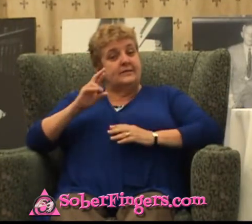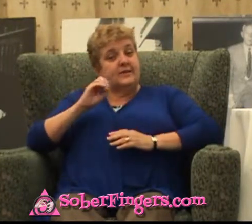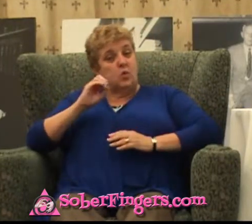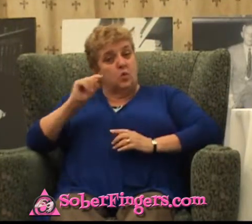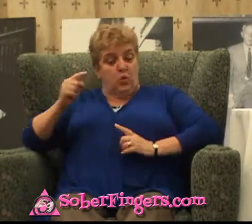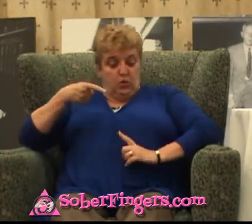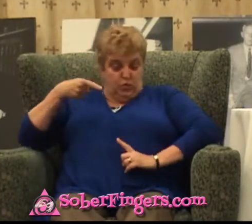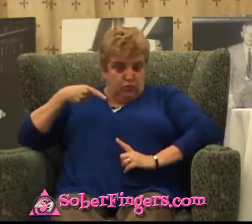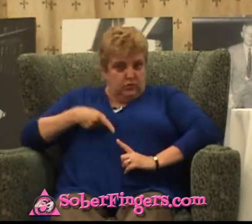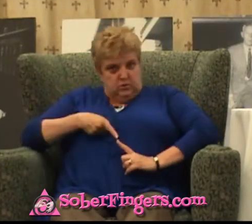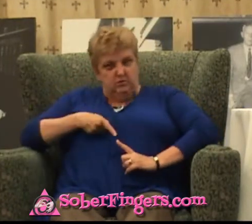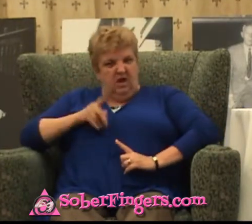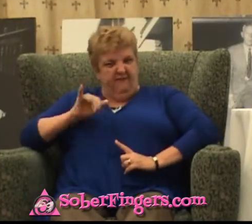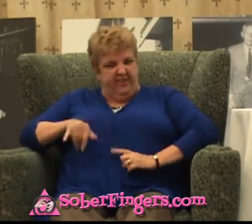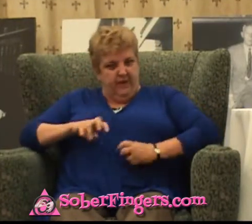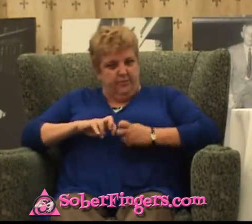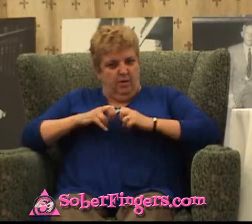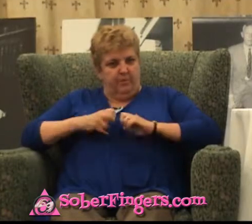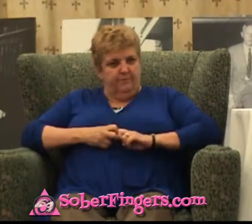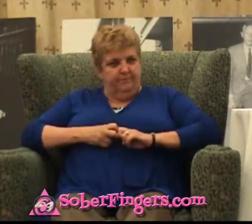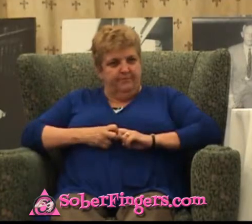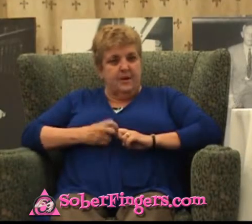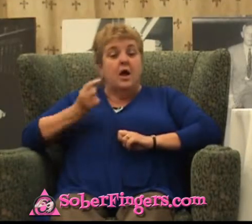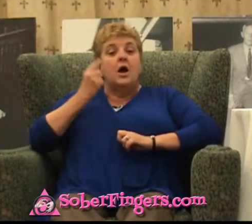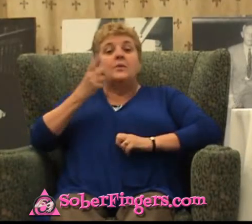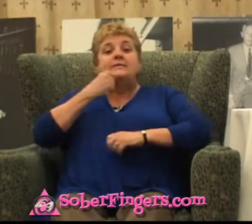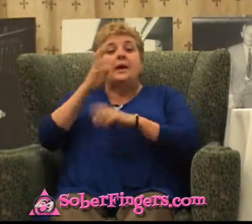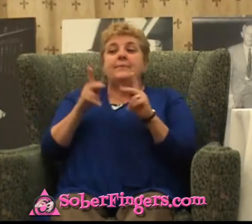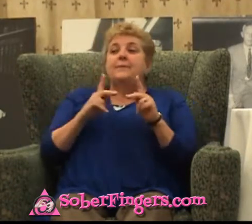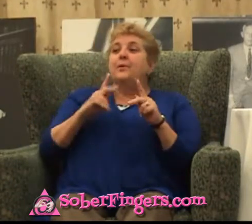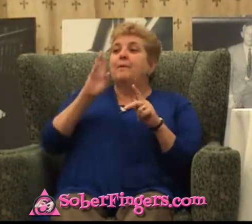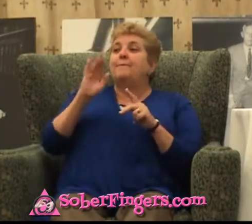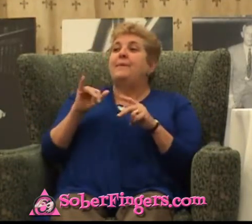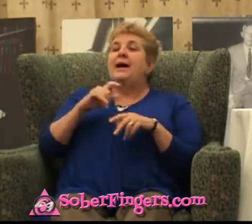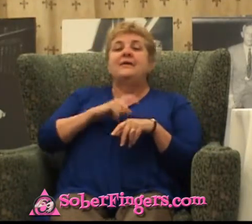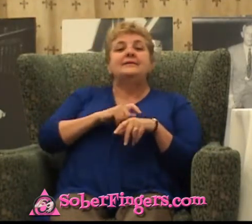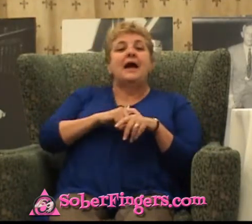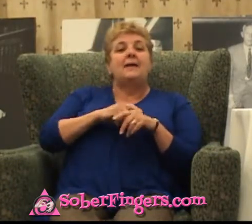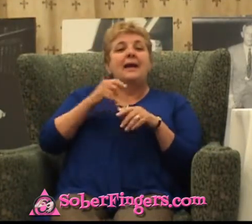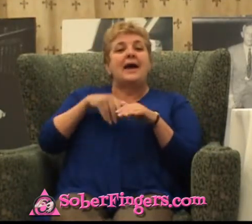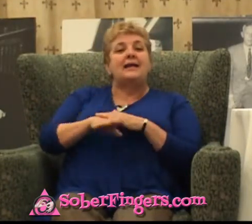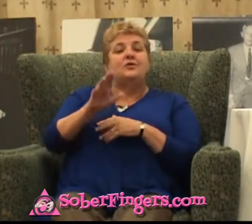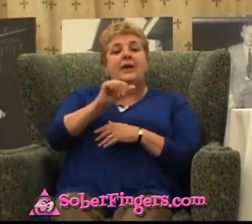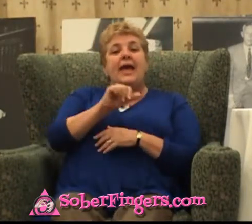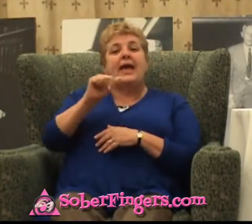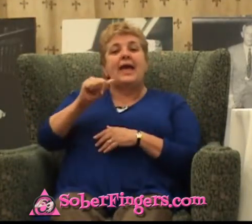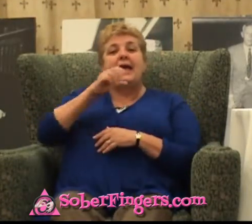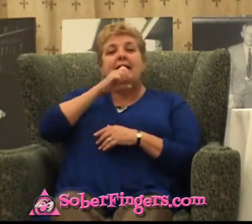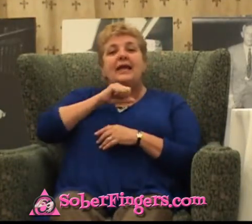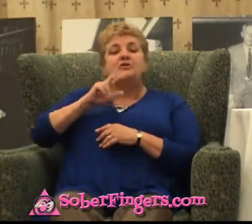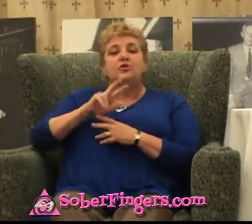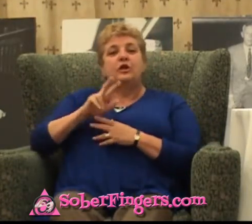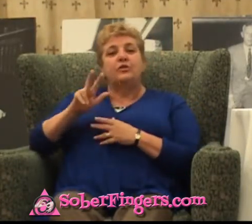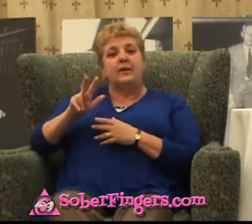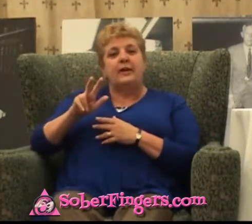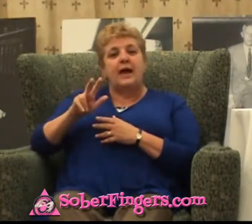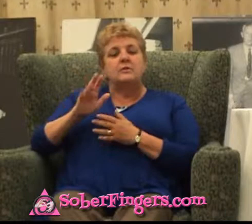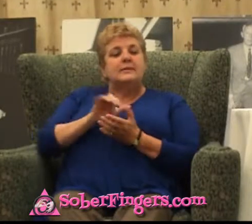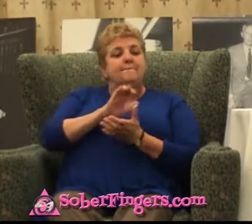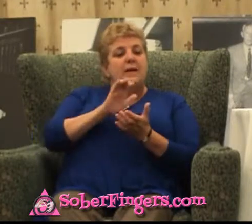was. You know, I always tell people, by the time I got into AA at 33 years old, I had been married and divorced 3 times. I intuitively know